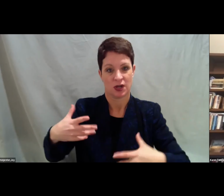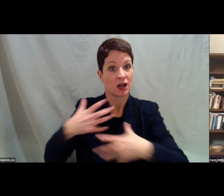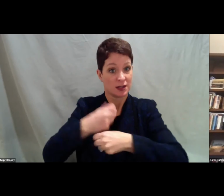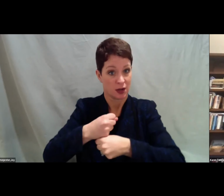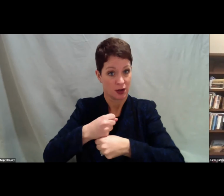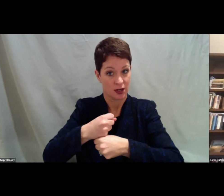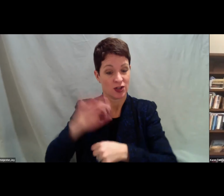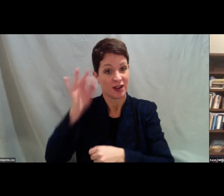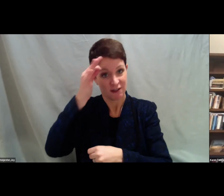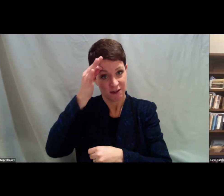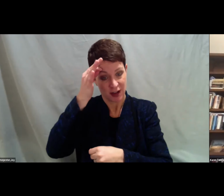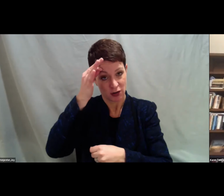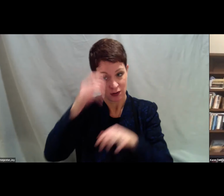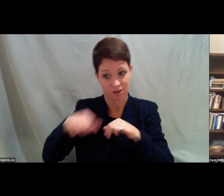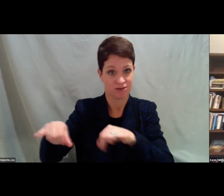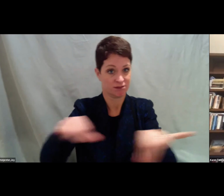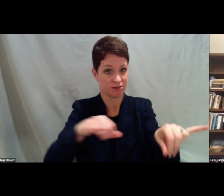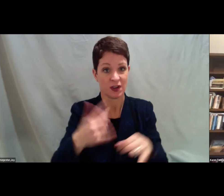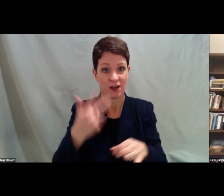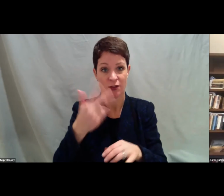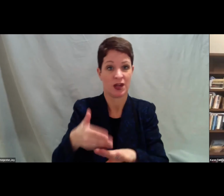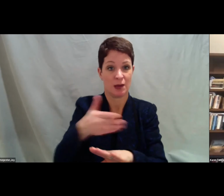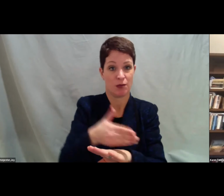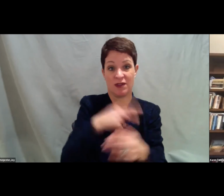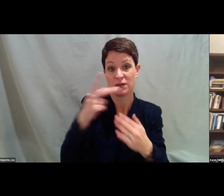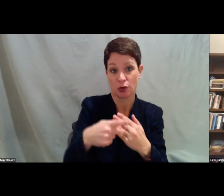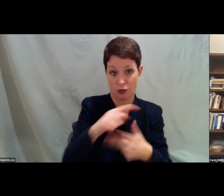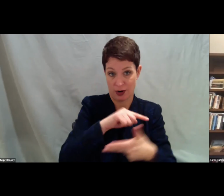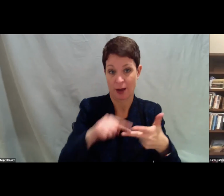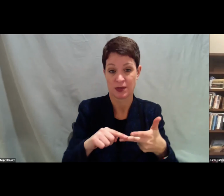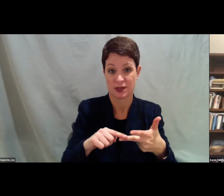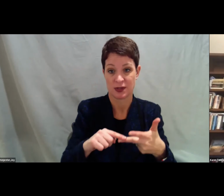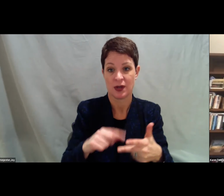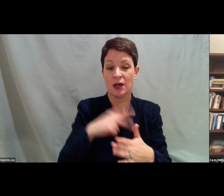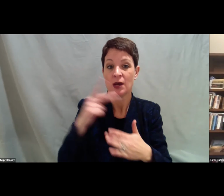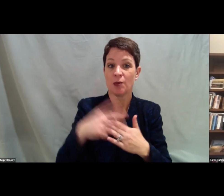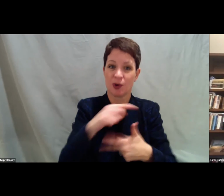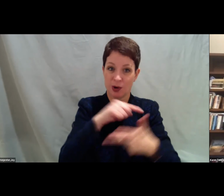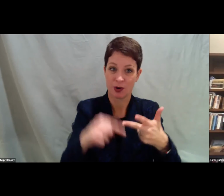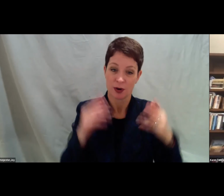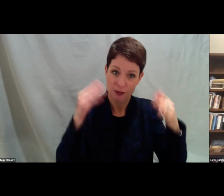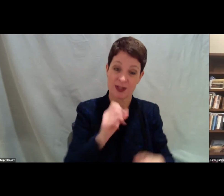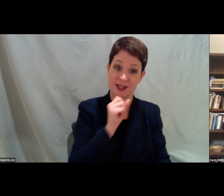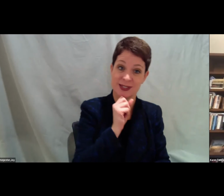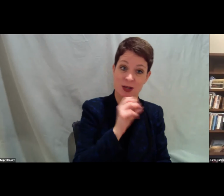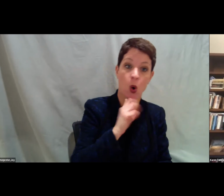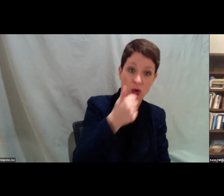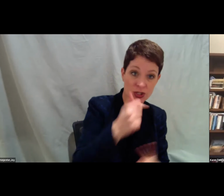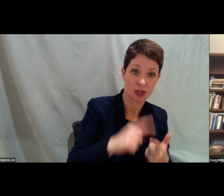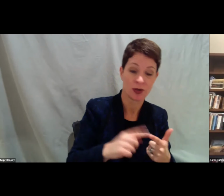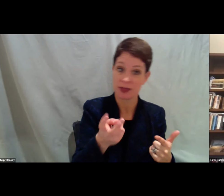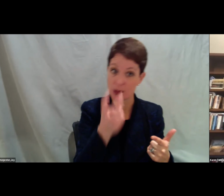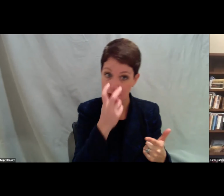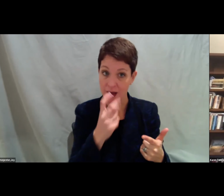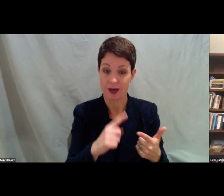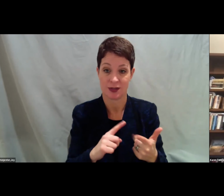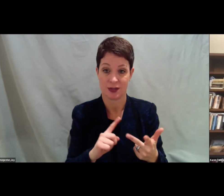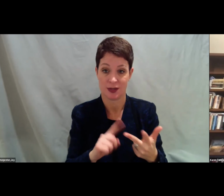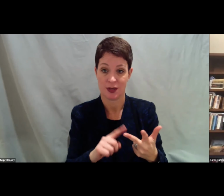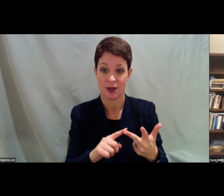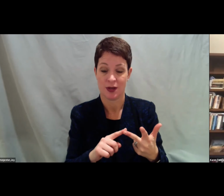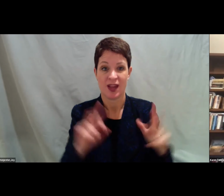and federalization of three previous programs, programs aimed at the elderly, the blind, and